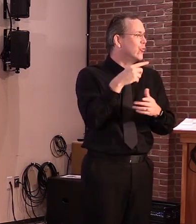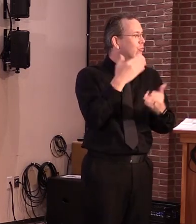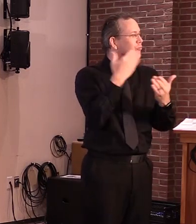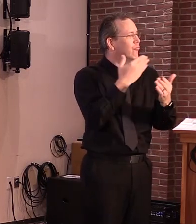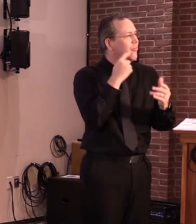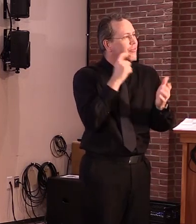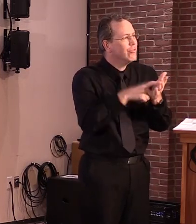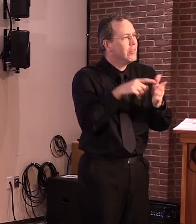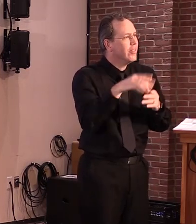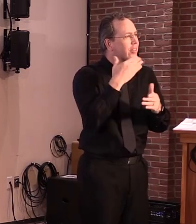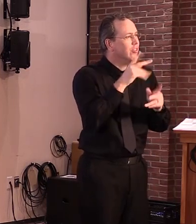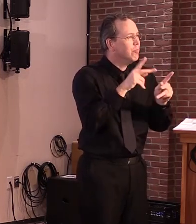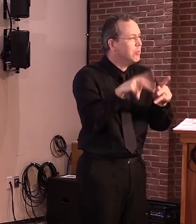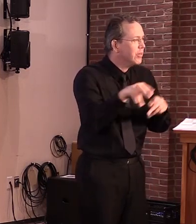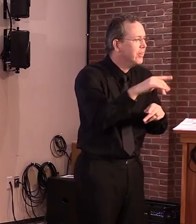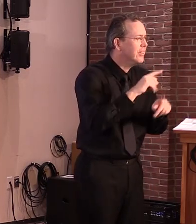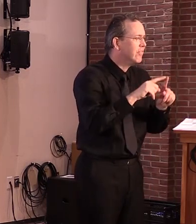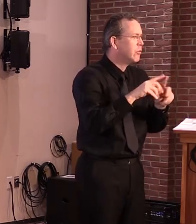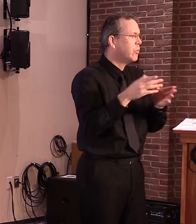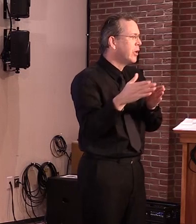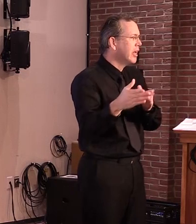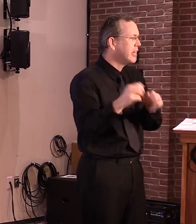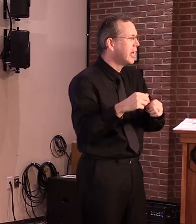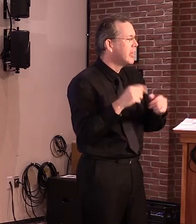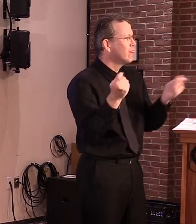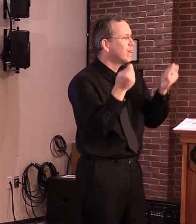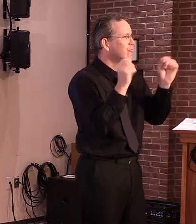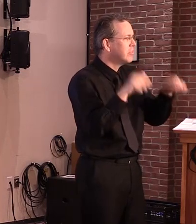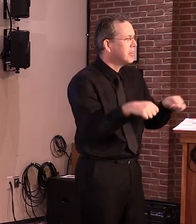ways. So with that,